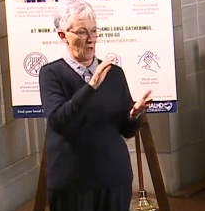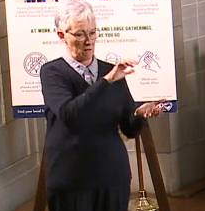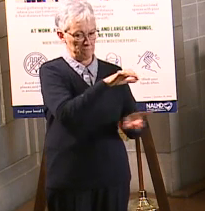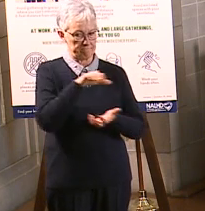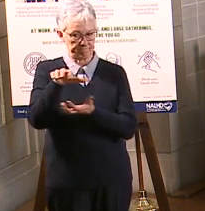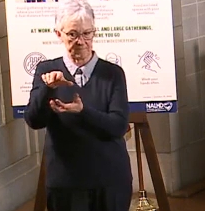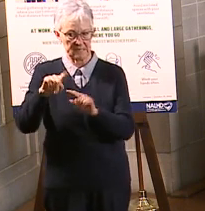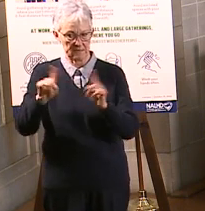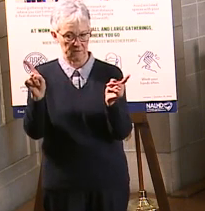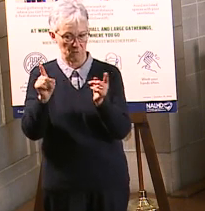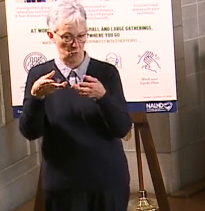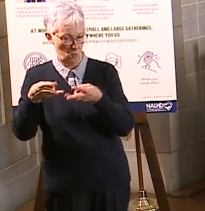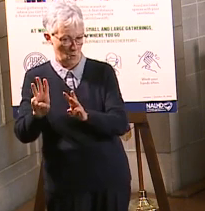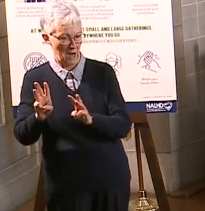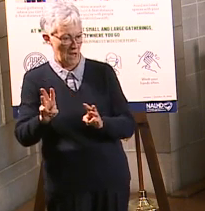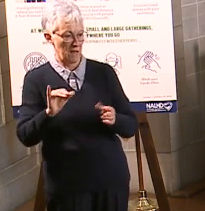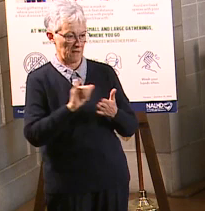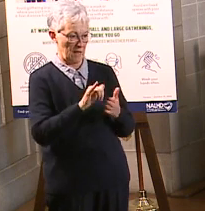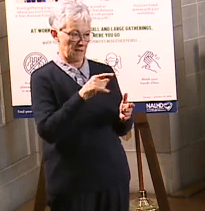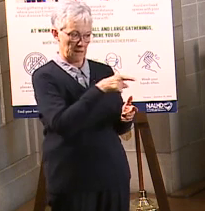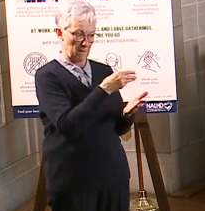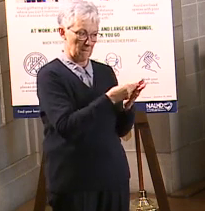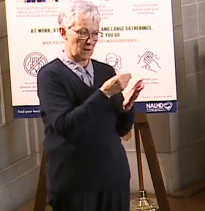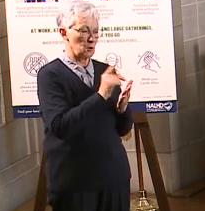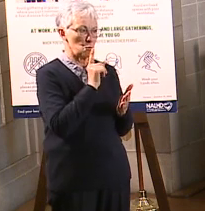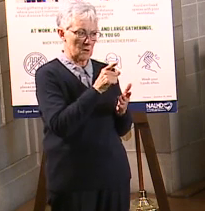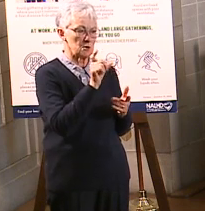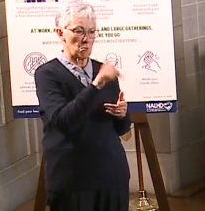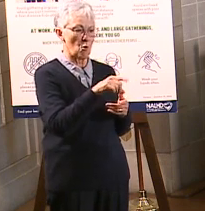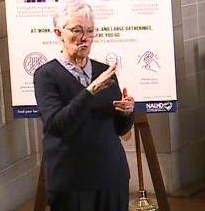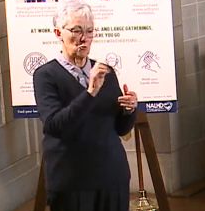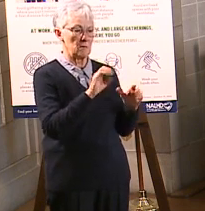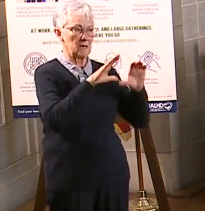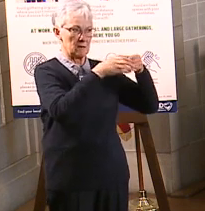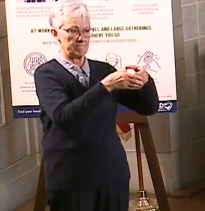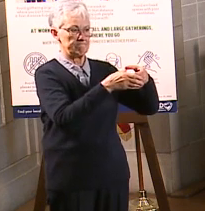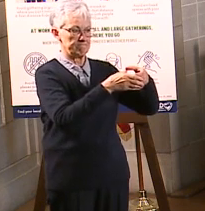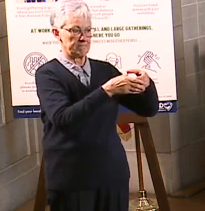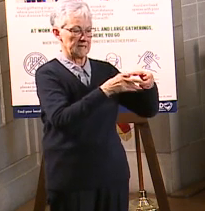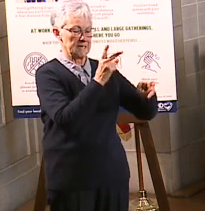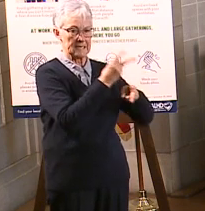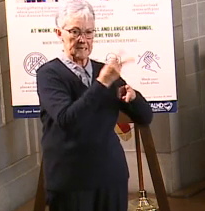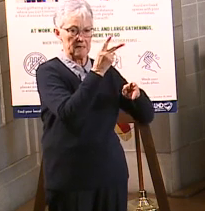when growth in state revenue exceeds 3.5%. He wants to know if this is creating